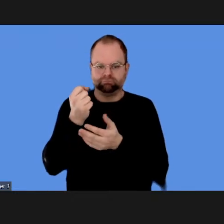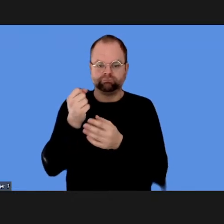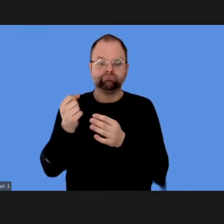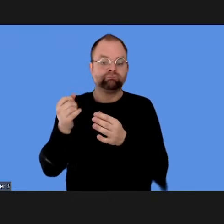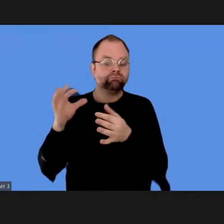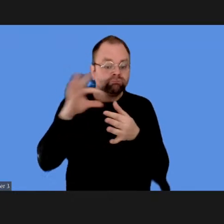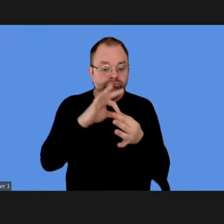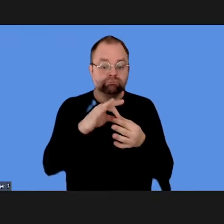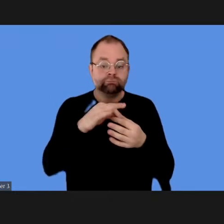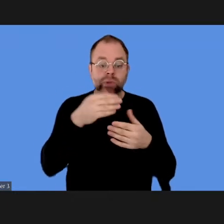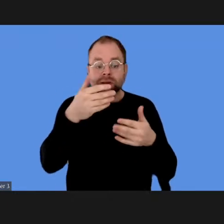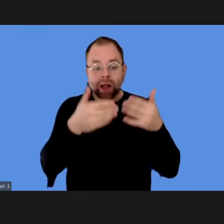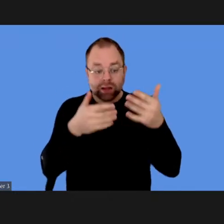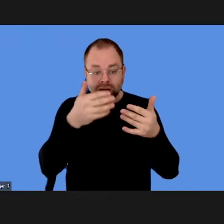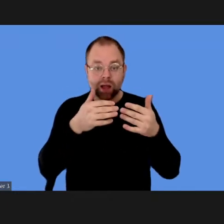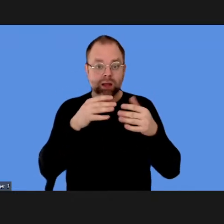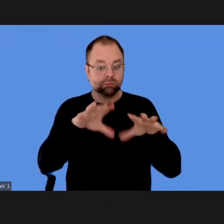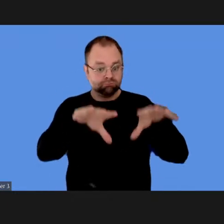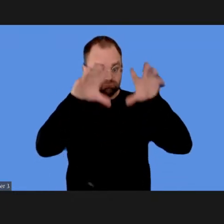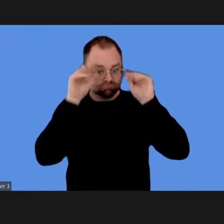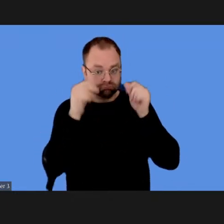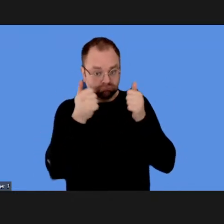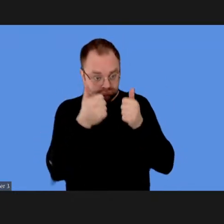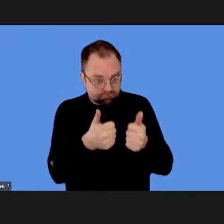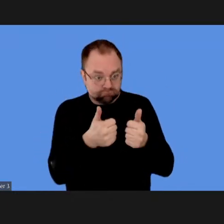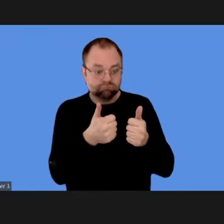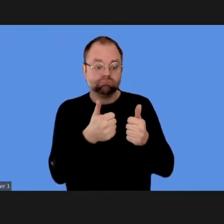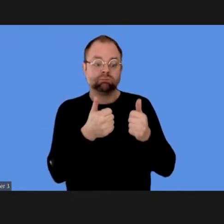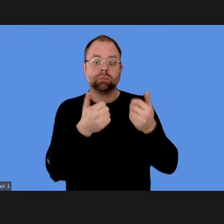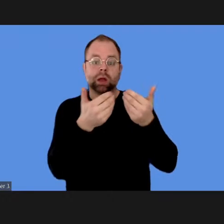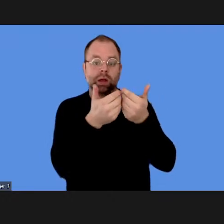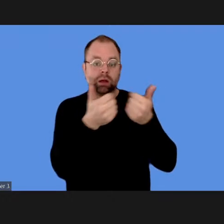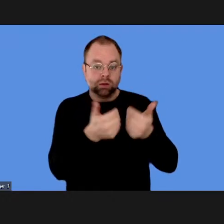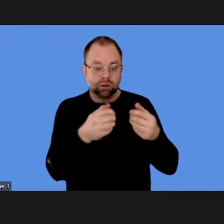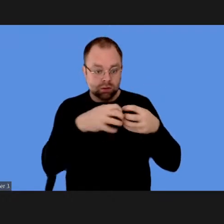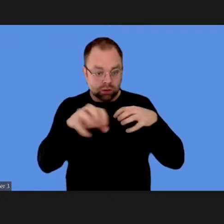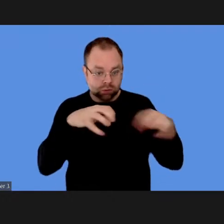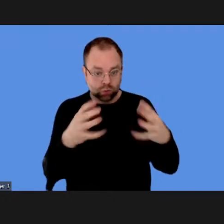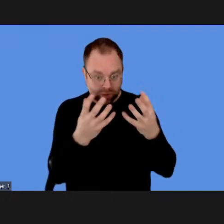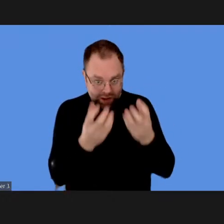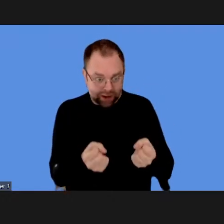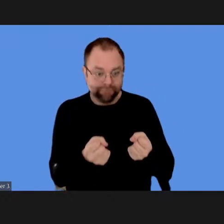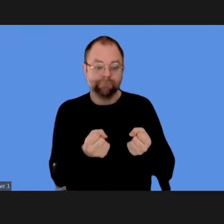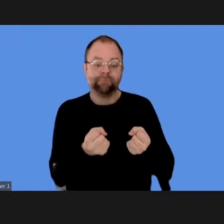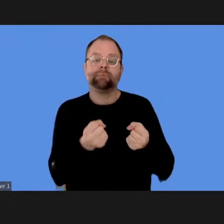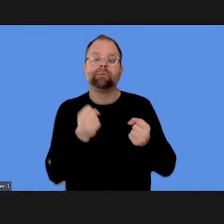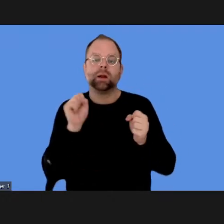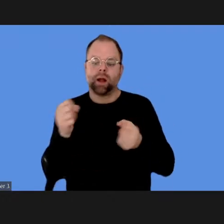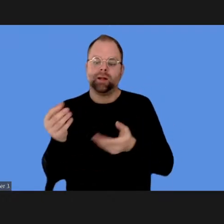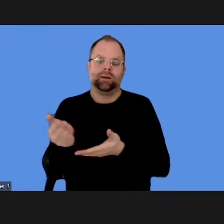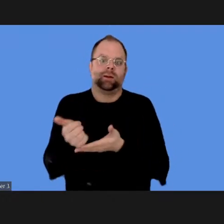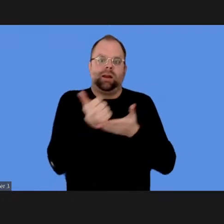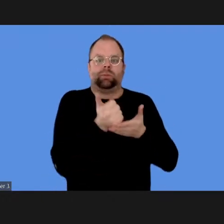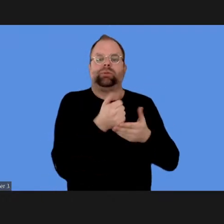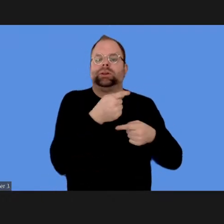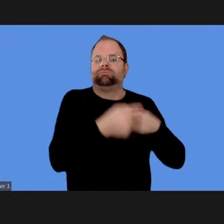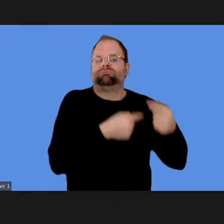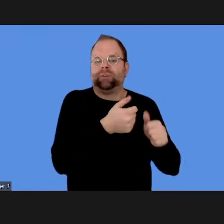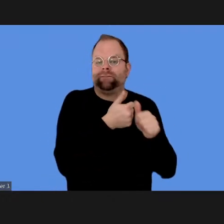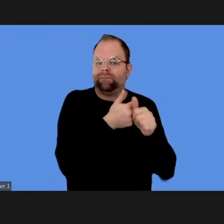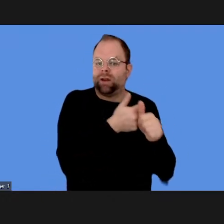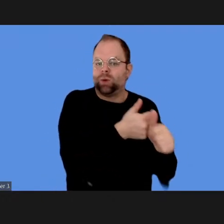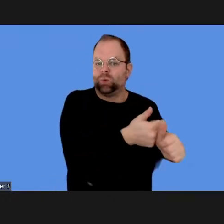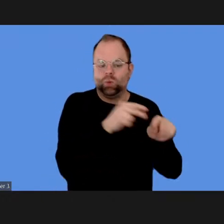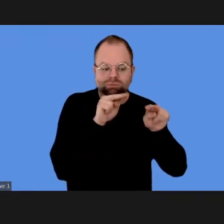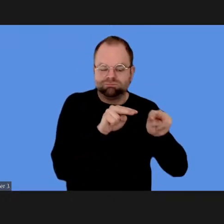Unfortunately, last year there was a survey undertaken. It's a global survey. The respondents were national